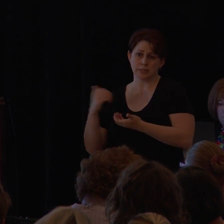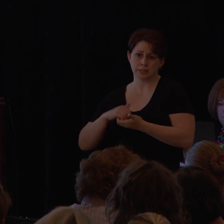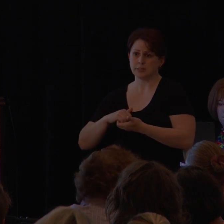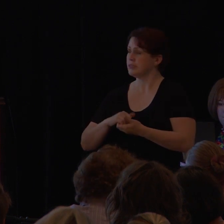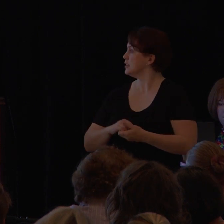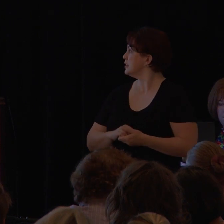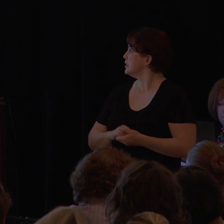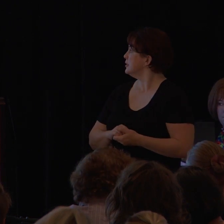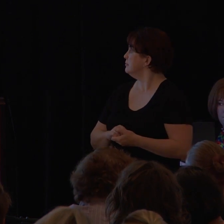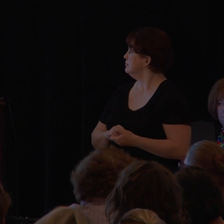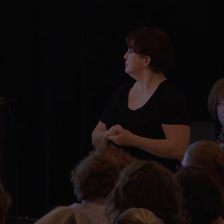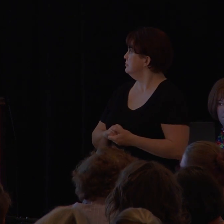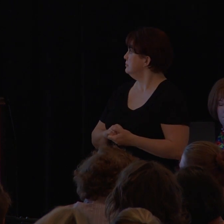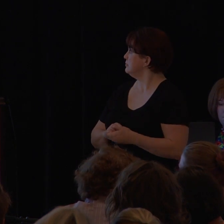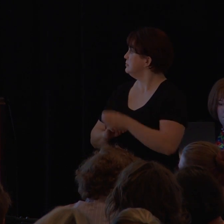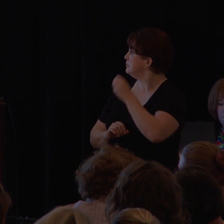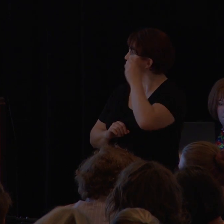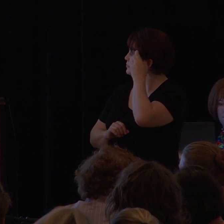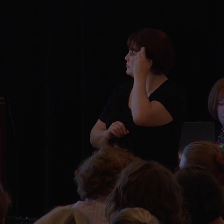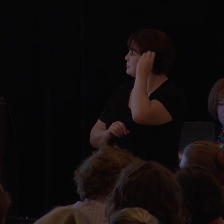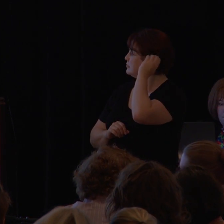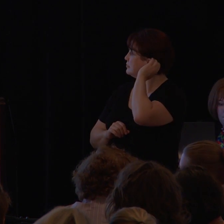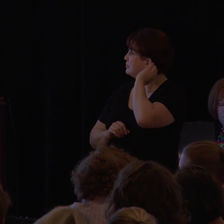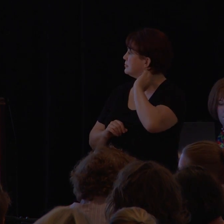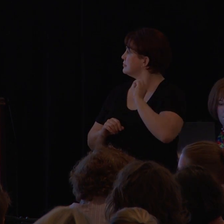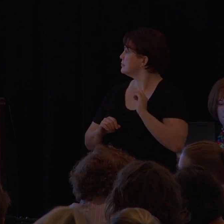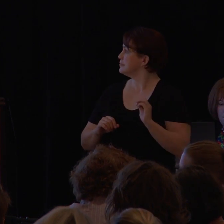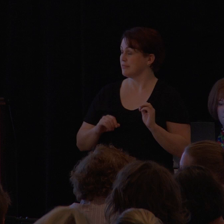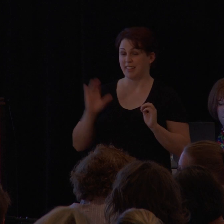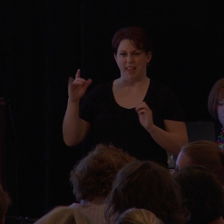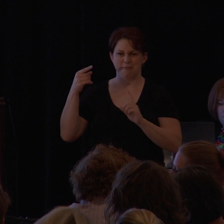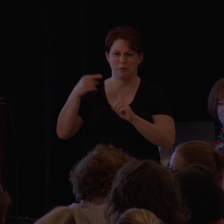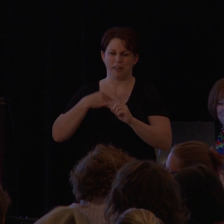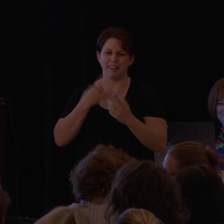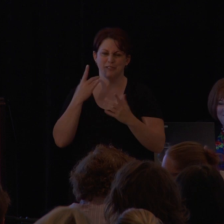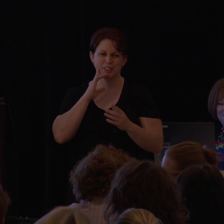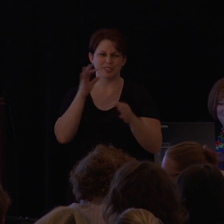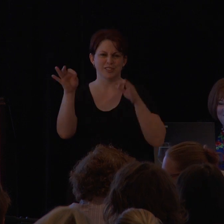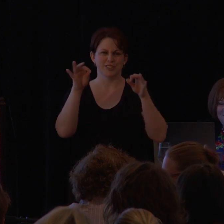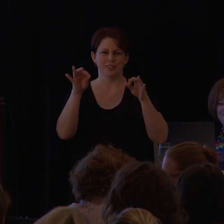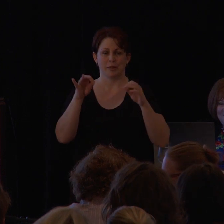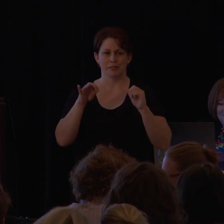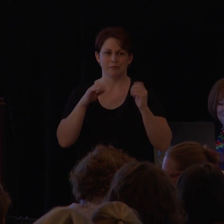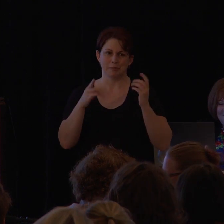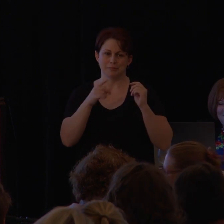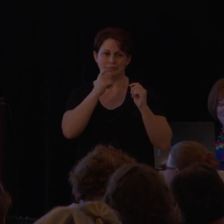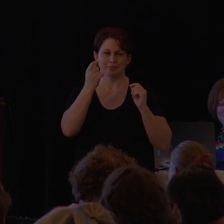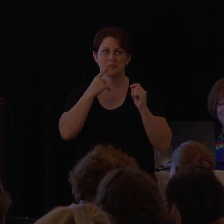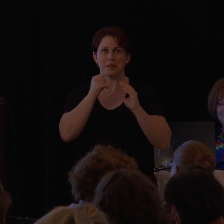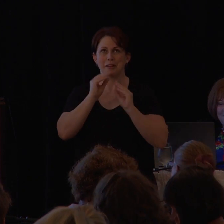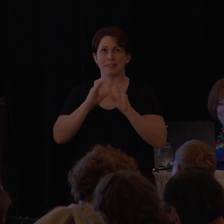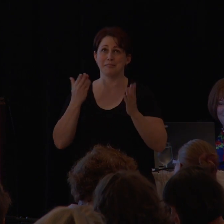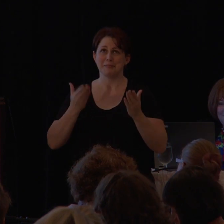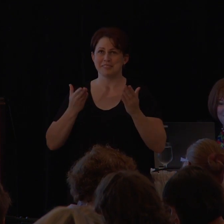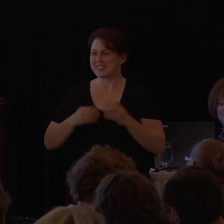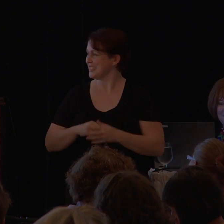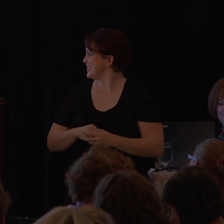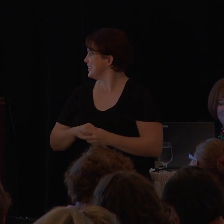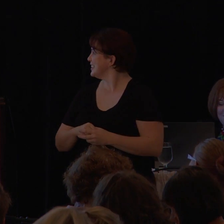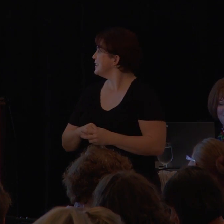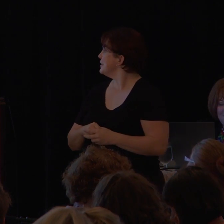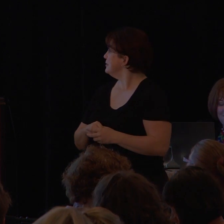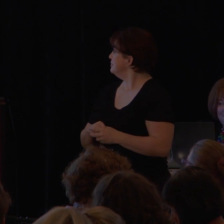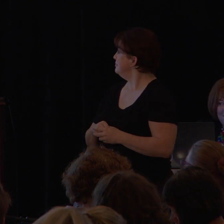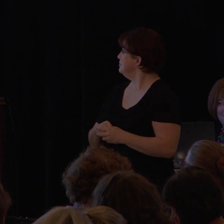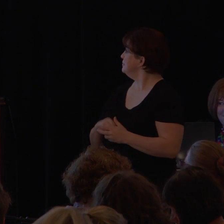made this point effectively that, or I don't know if I made it effectively, I made it anyway. Marginalized groups are frequently targets, not